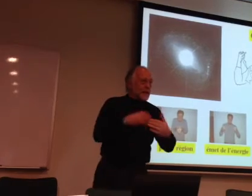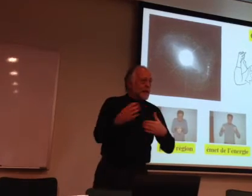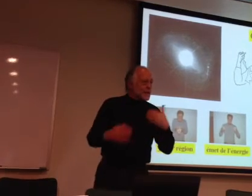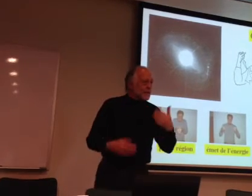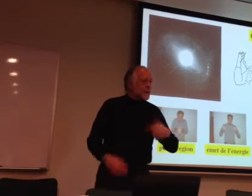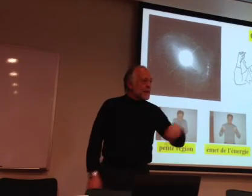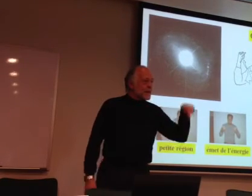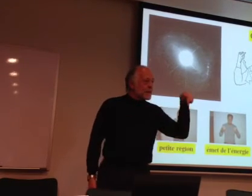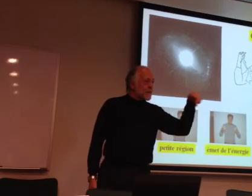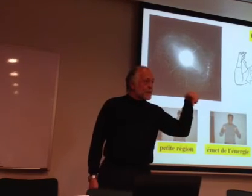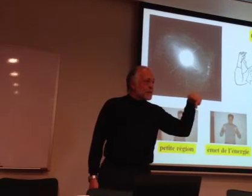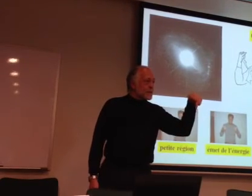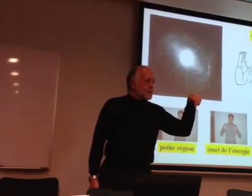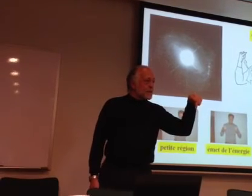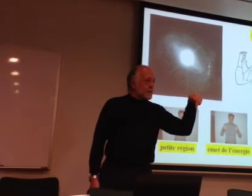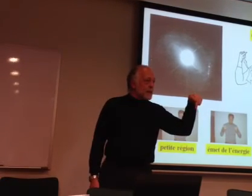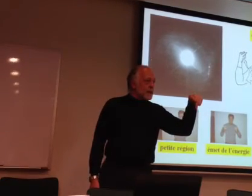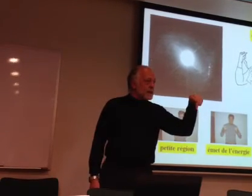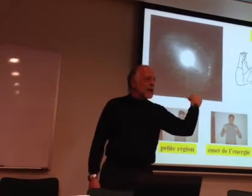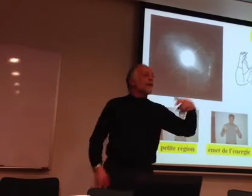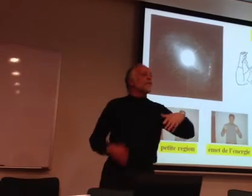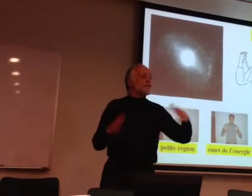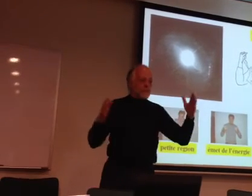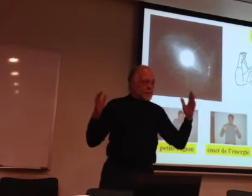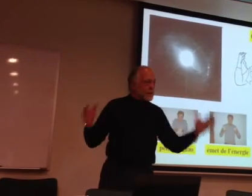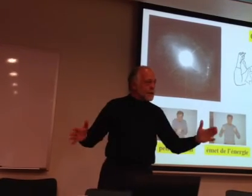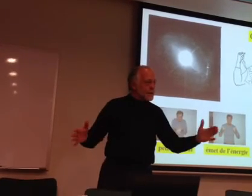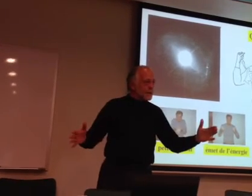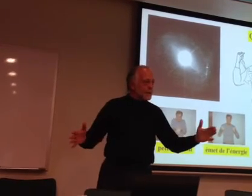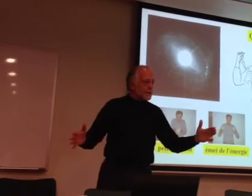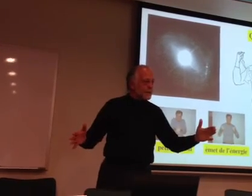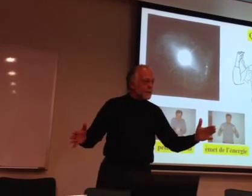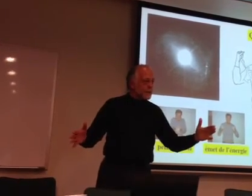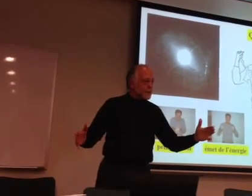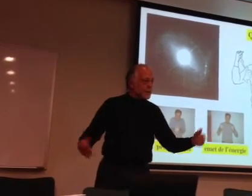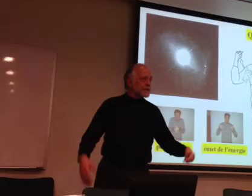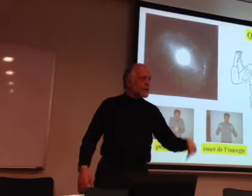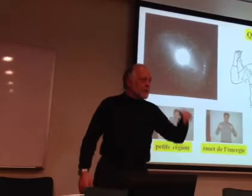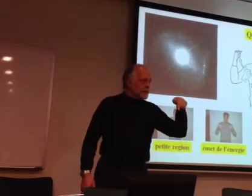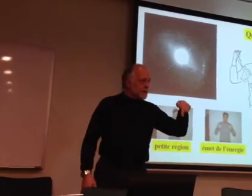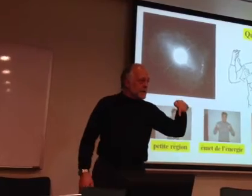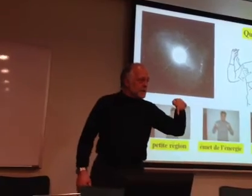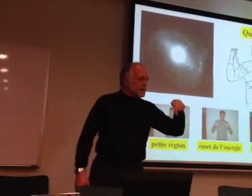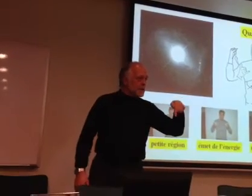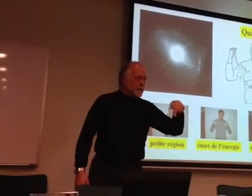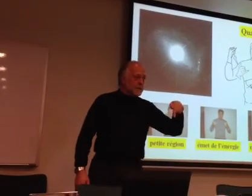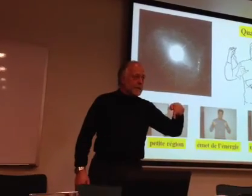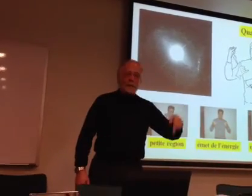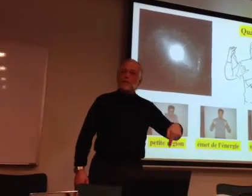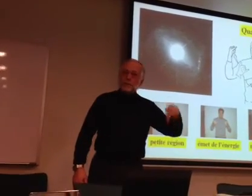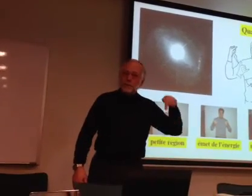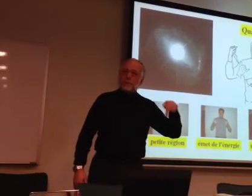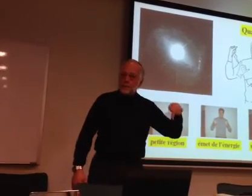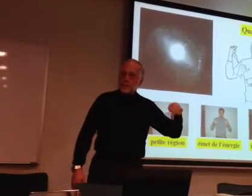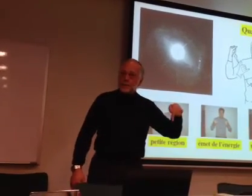It's very easy, you have just to put that, and for the duration of your conference, Q is not a letter, Q is a quasar.